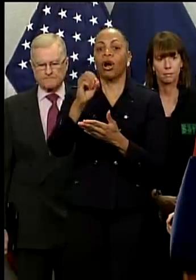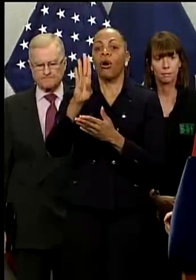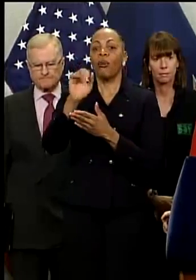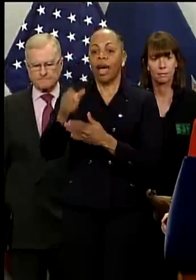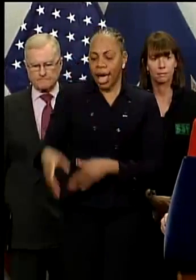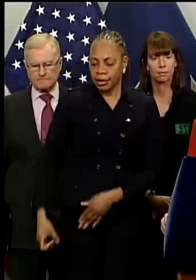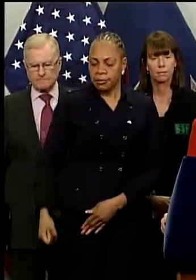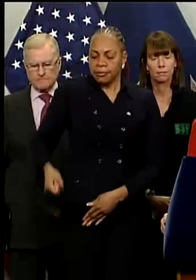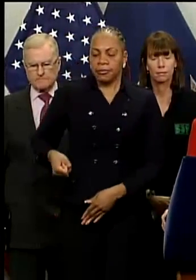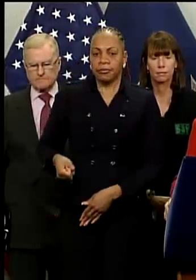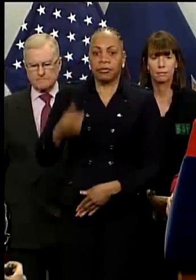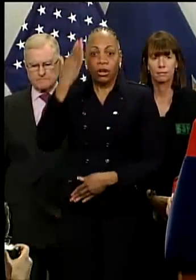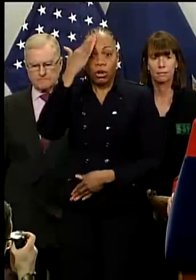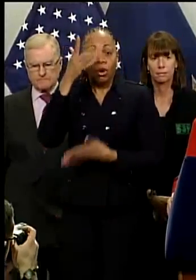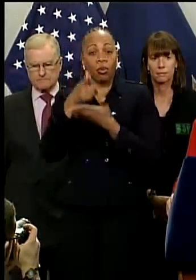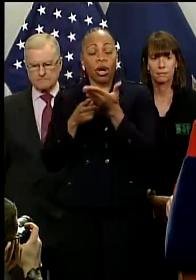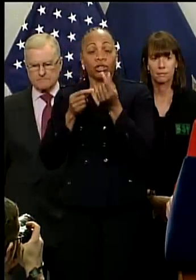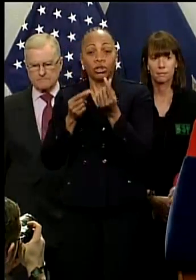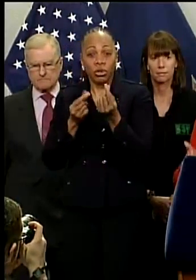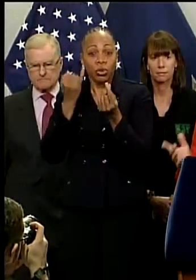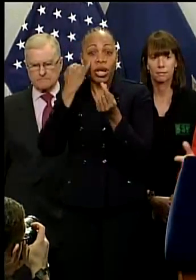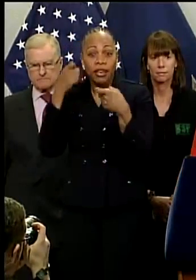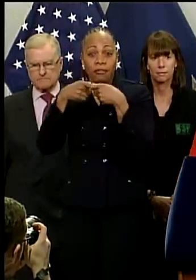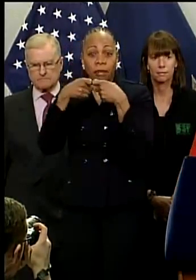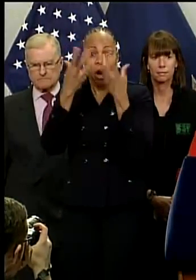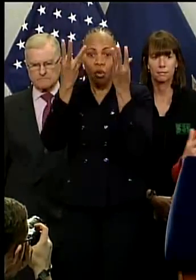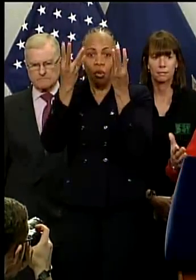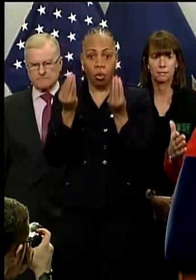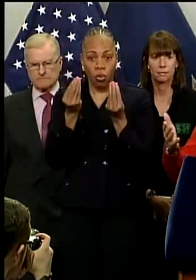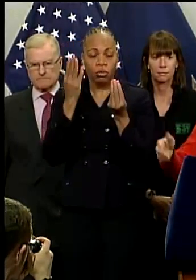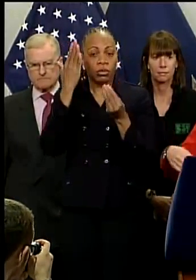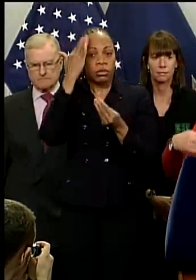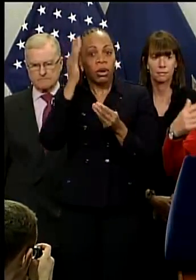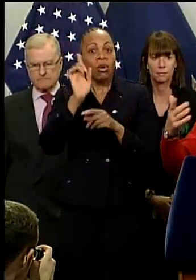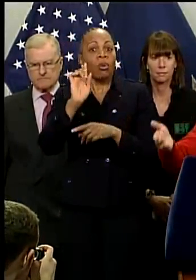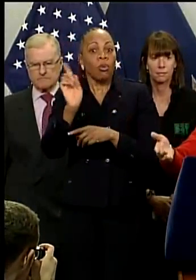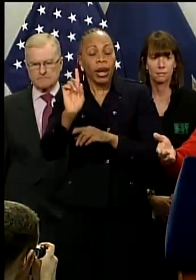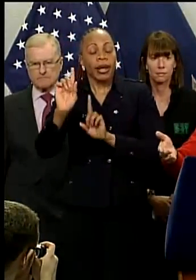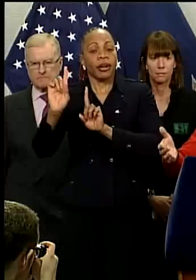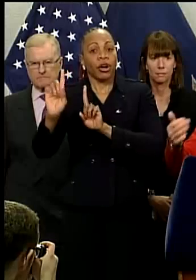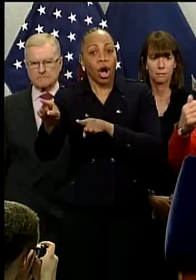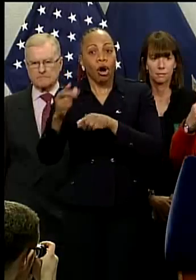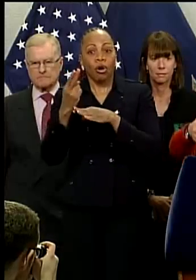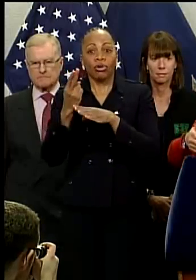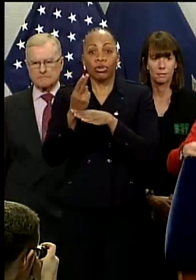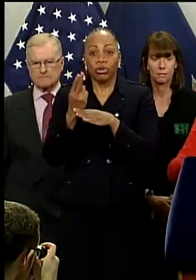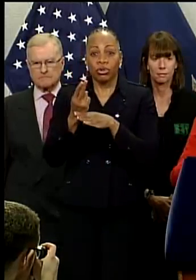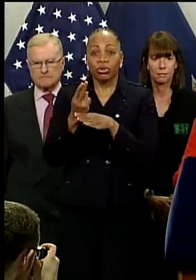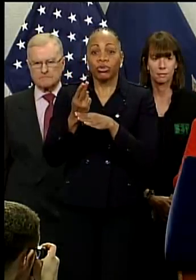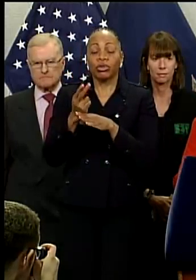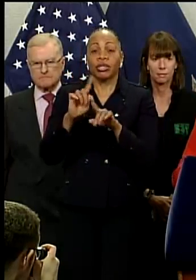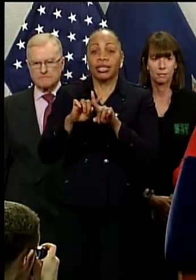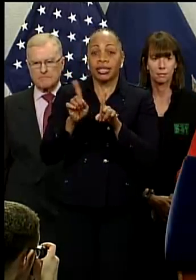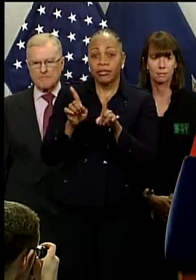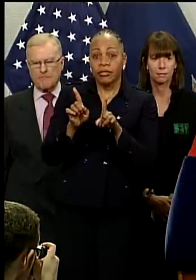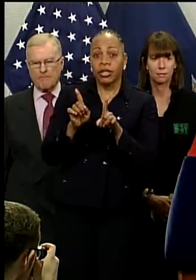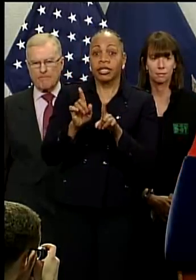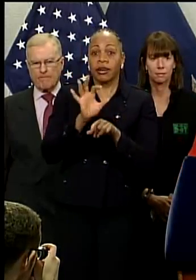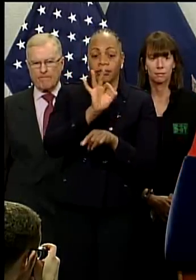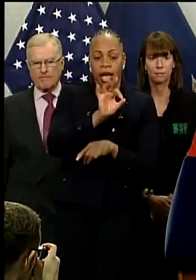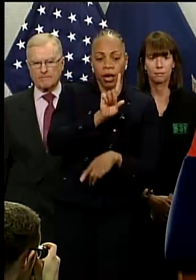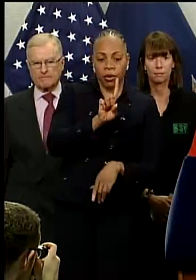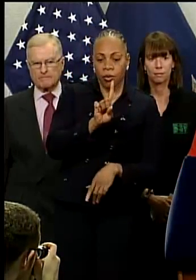do if you lose power, where to go to get shelter, and how to use what's the difference between 911 and 311 and